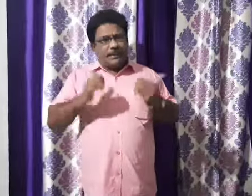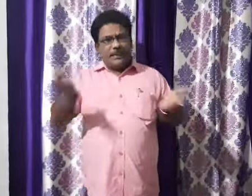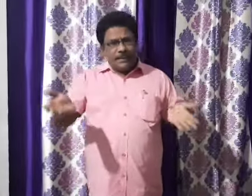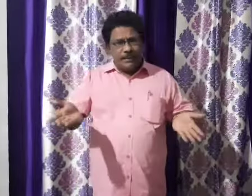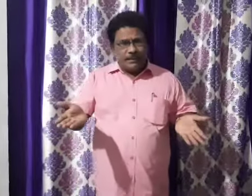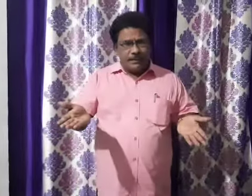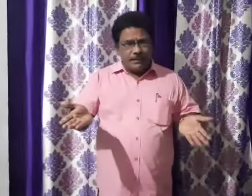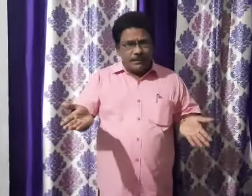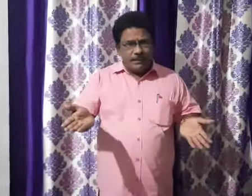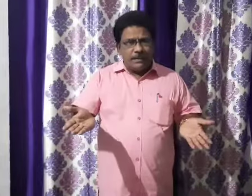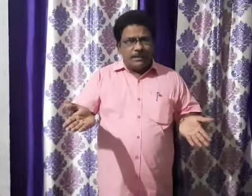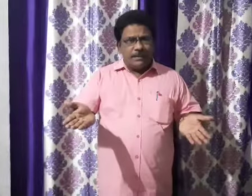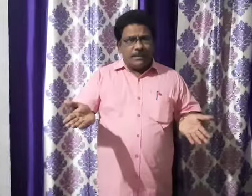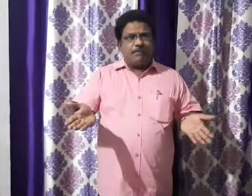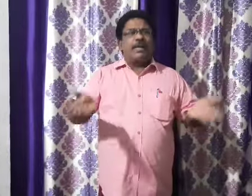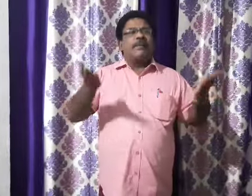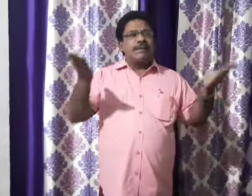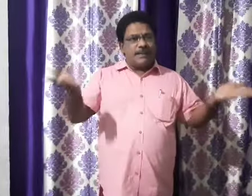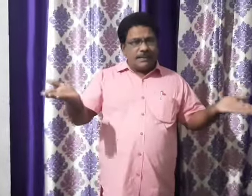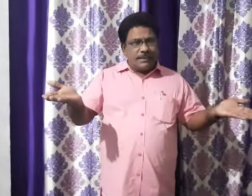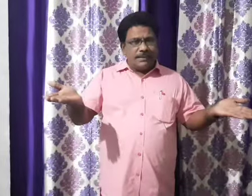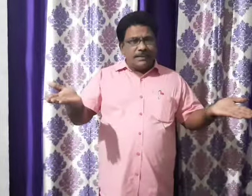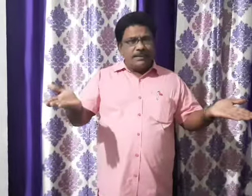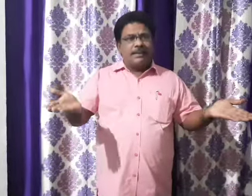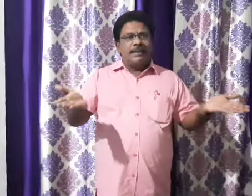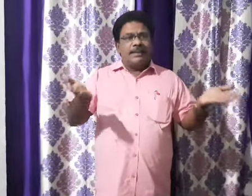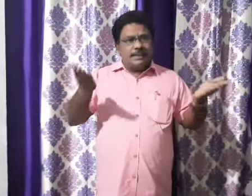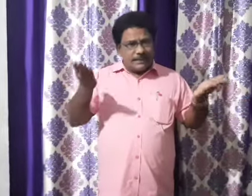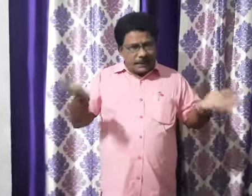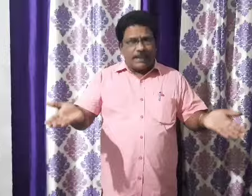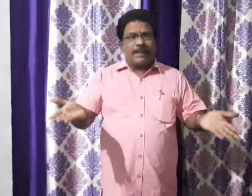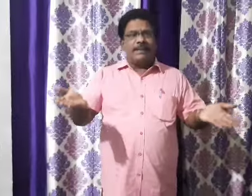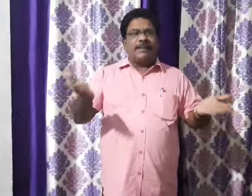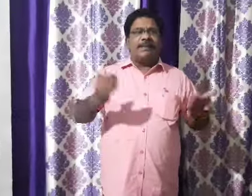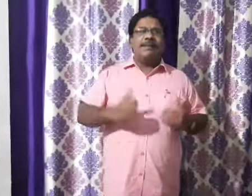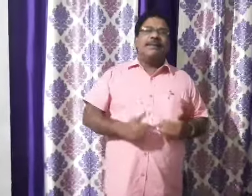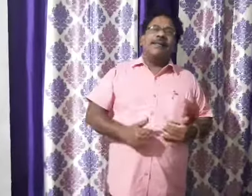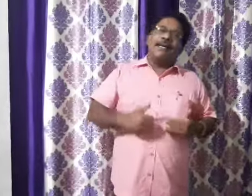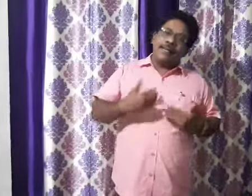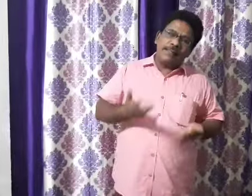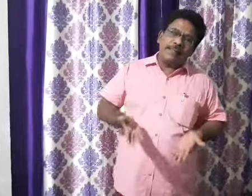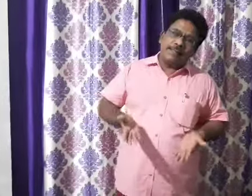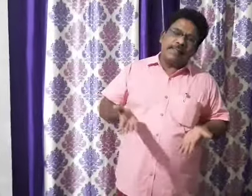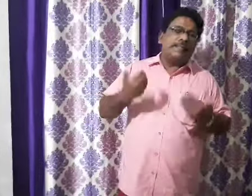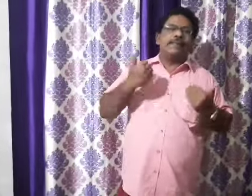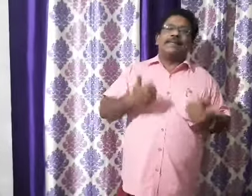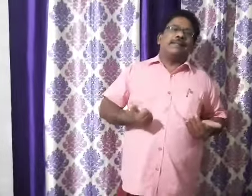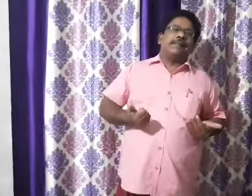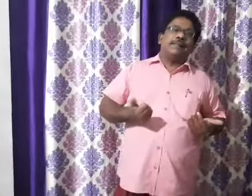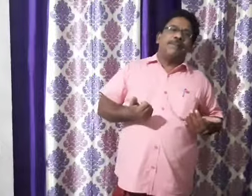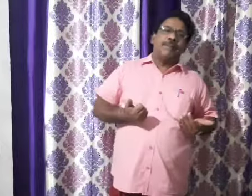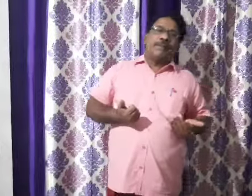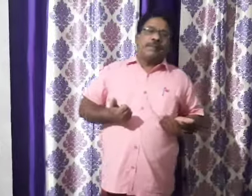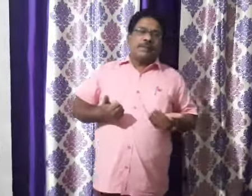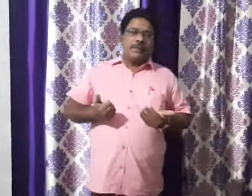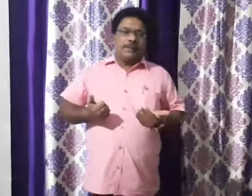they? Primary sector, secondary sector and tertiary sector.